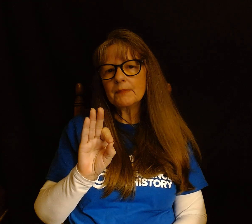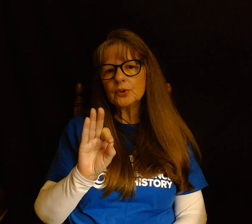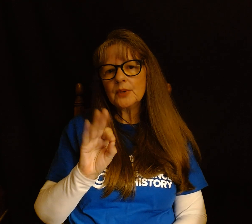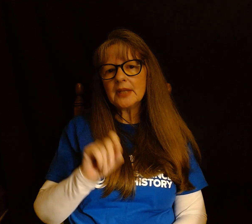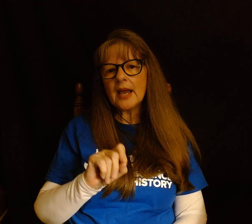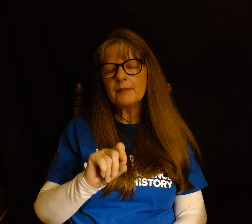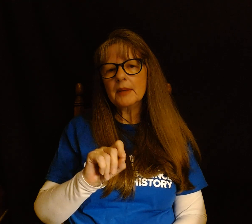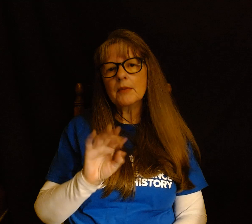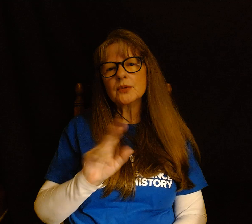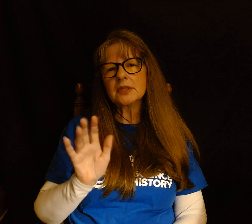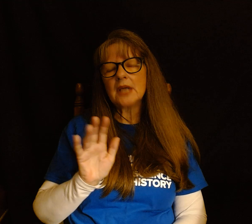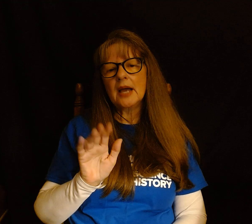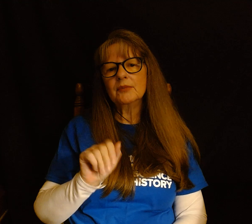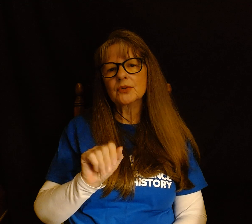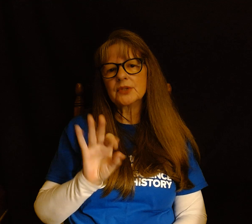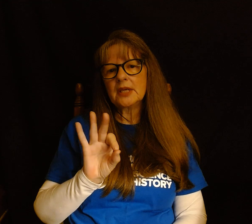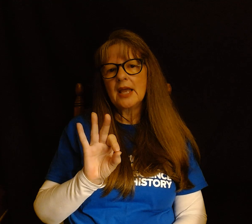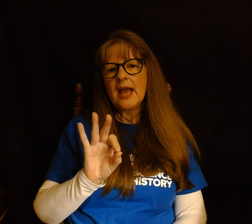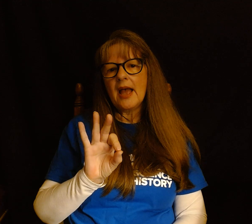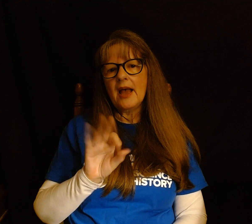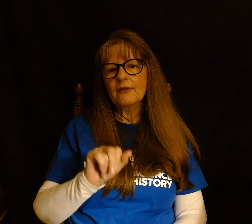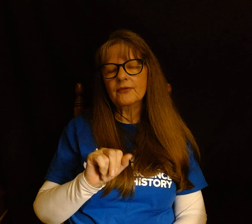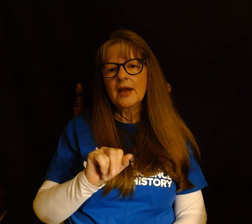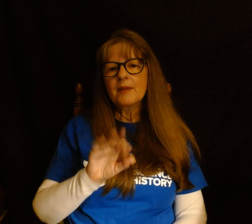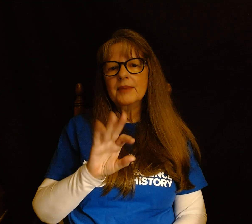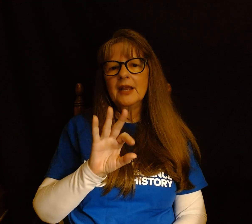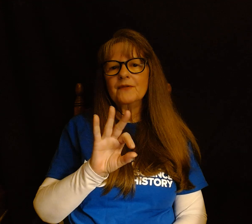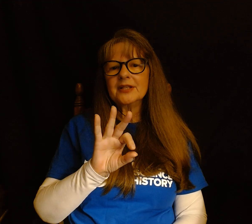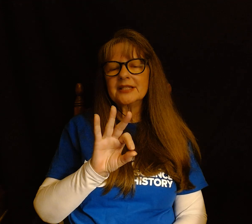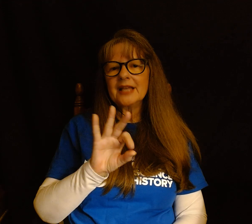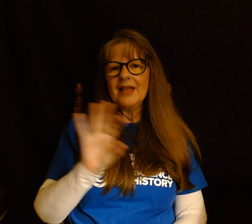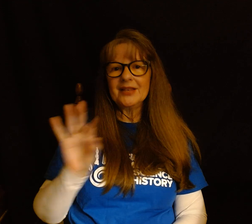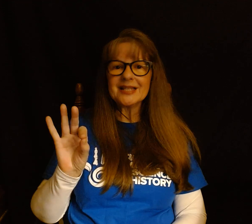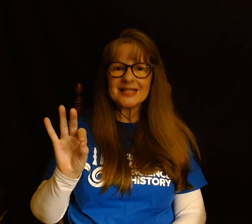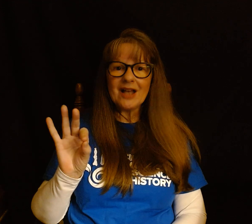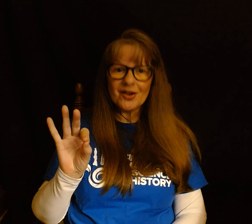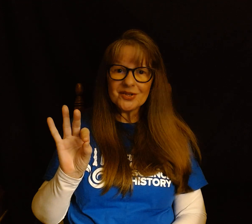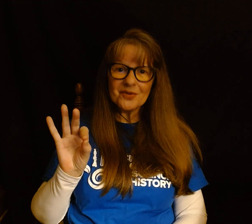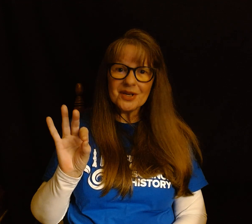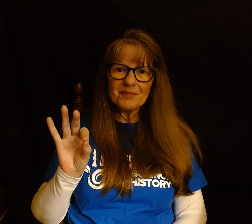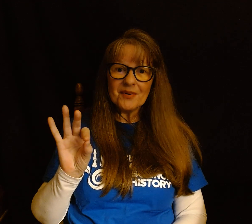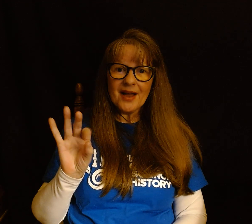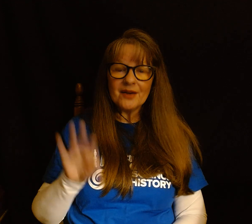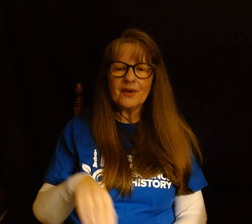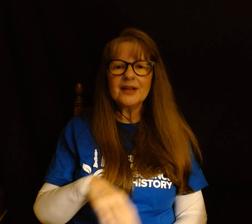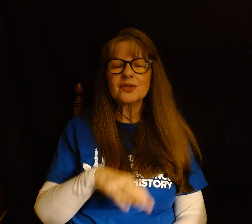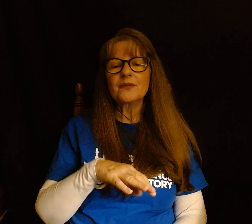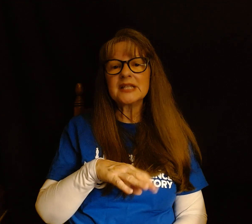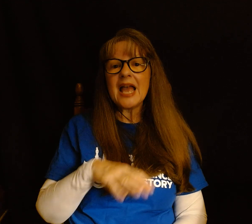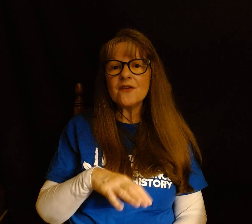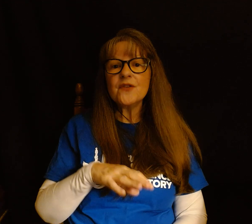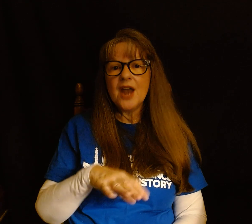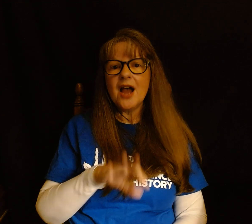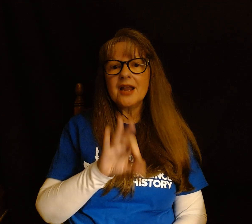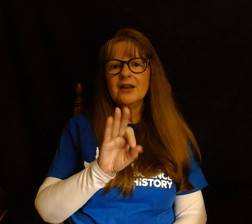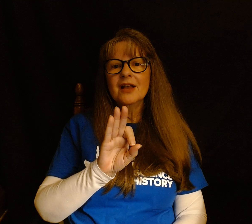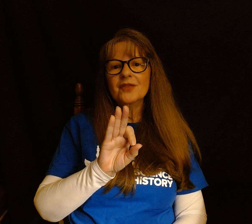doing that, but most of the time you'll see F. But if it's, and this is also the number 9, right? So if it's F9, then you would